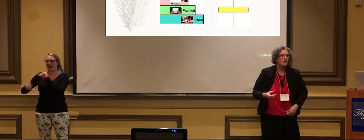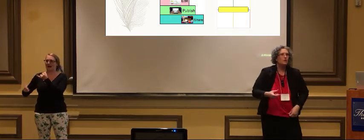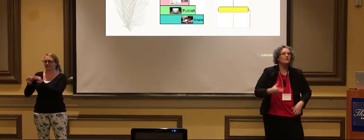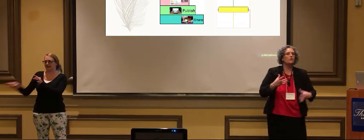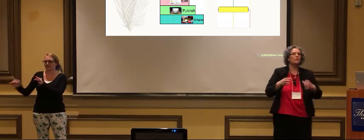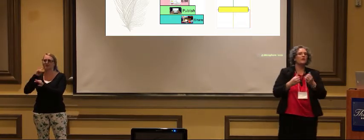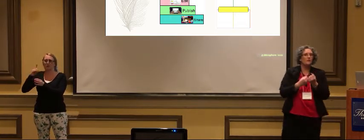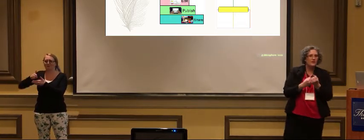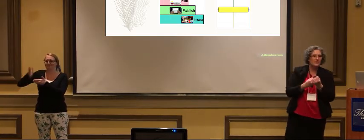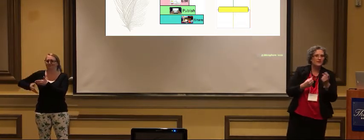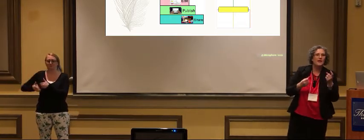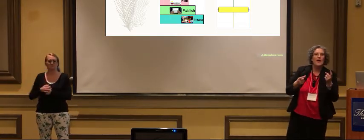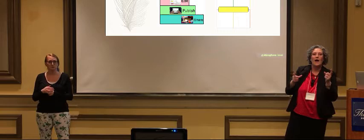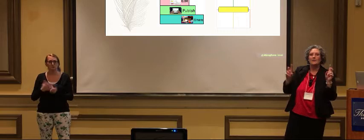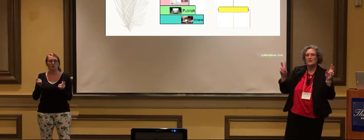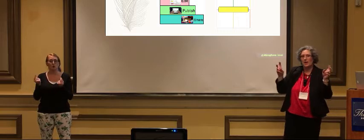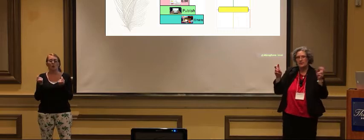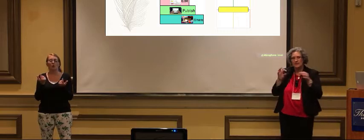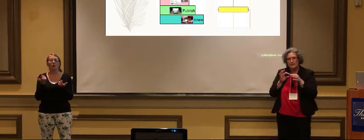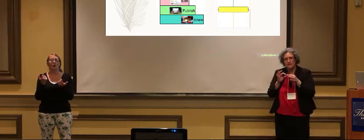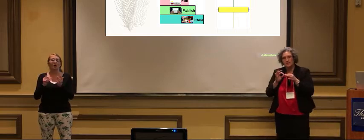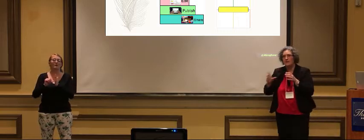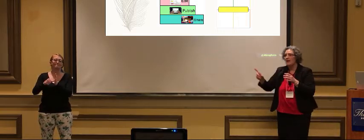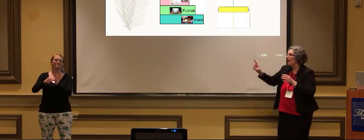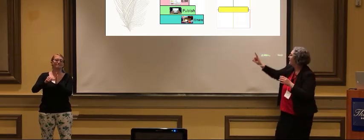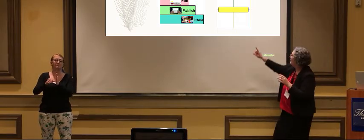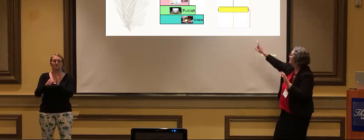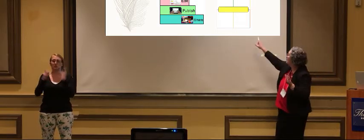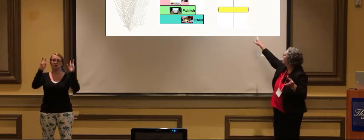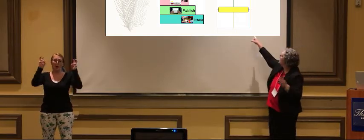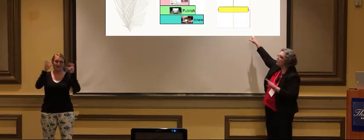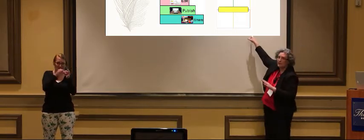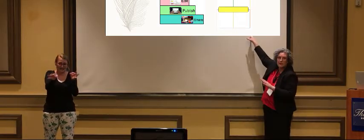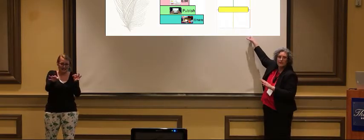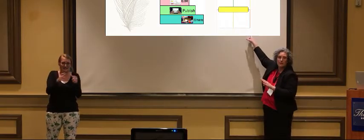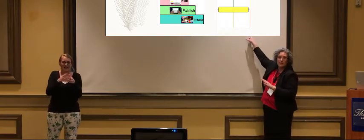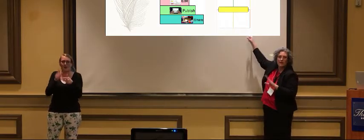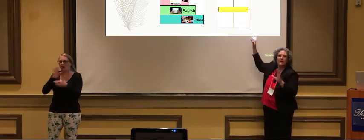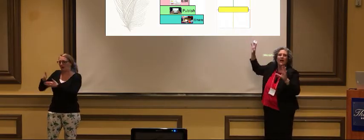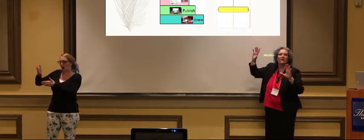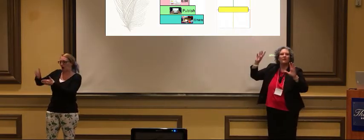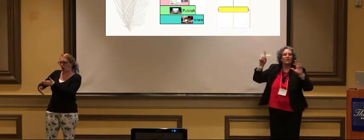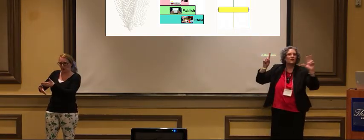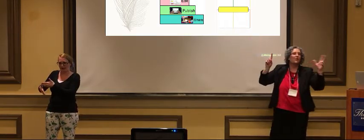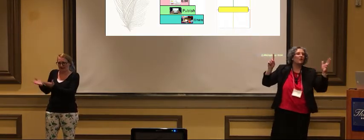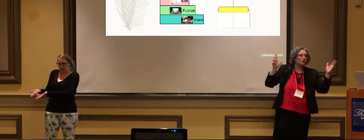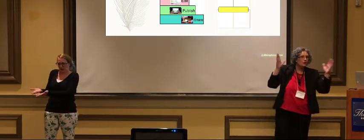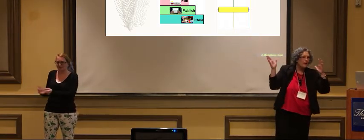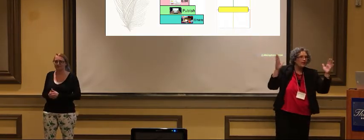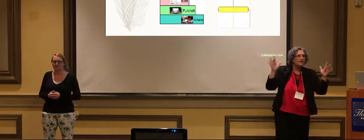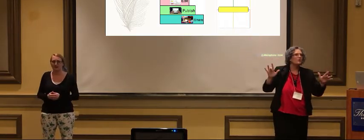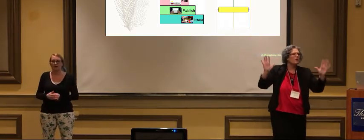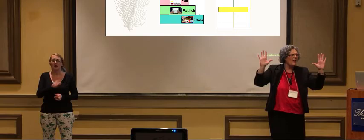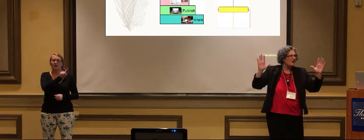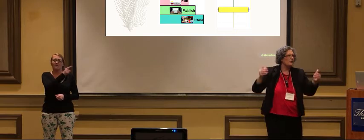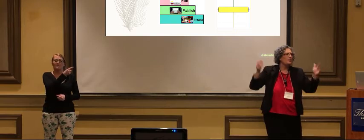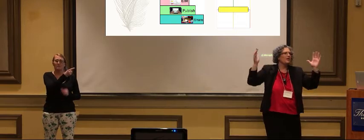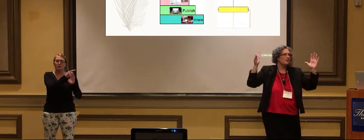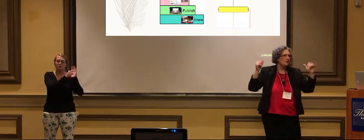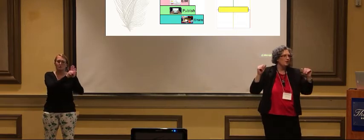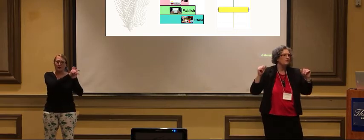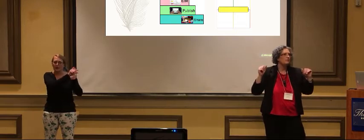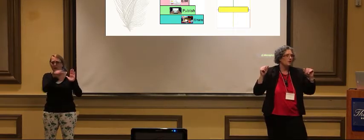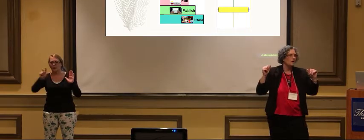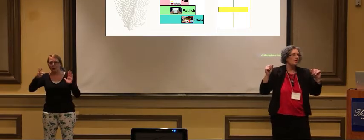You know, so it reinforces, I have a topic sentence, and then I'm going to conclude it here. Now for 1st to 3rd grade, it's a little bit lighter, a